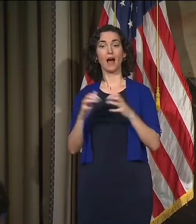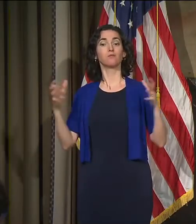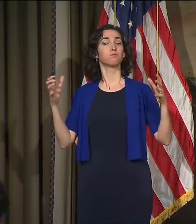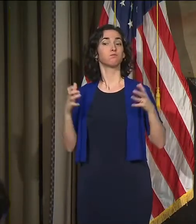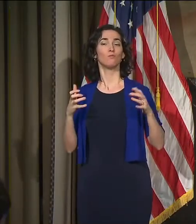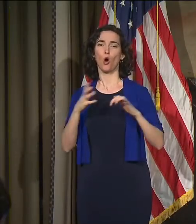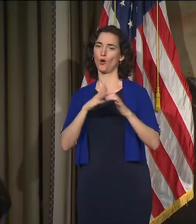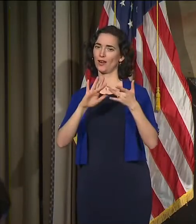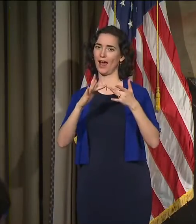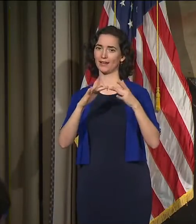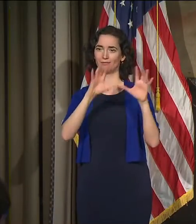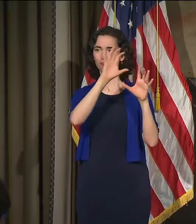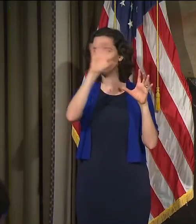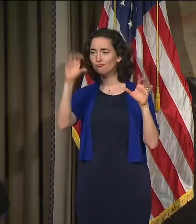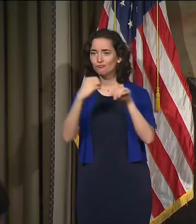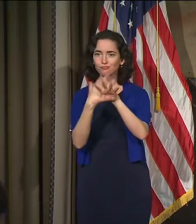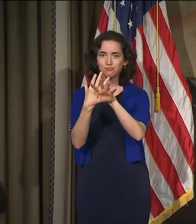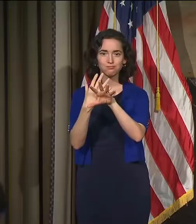virtually, like many others.